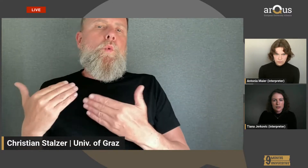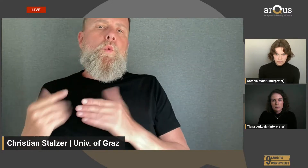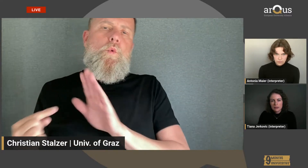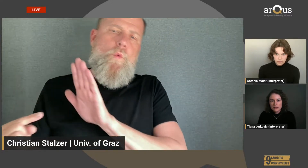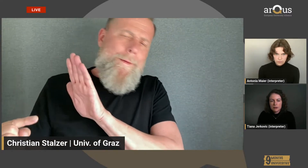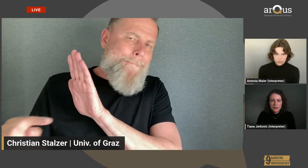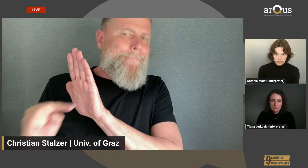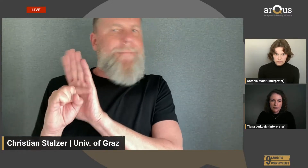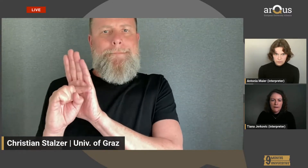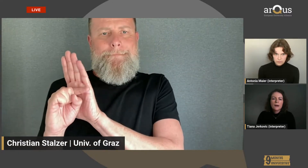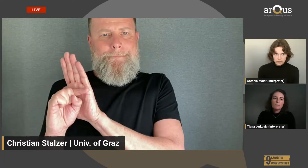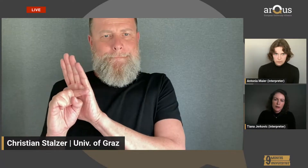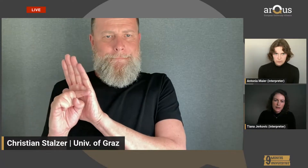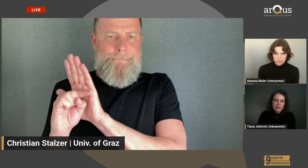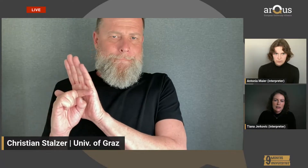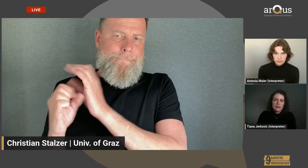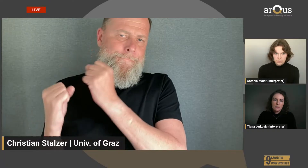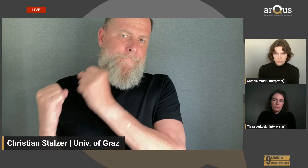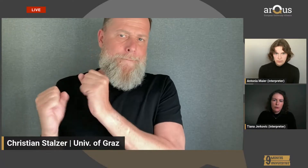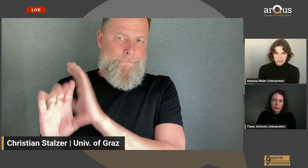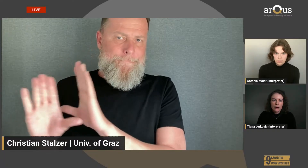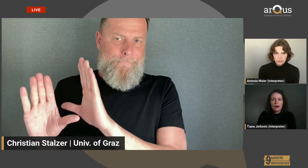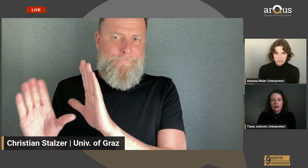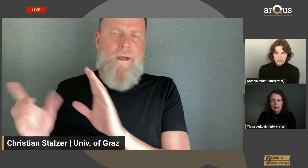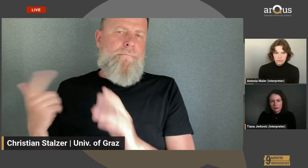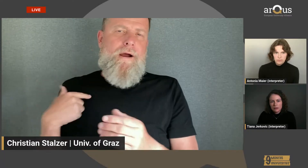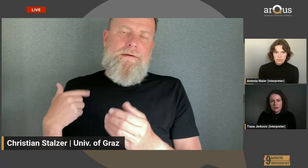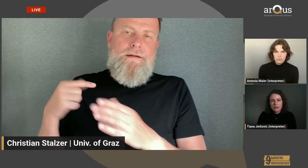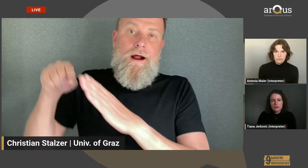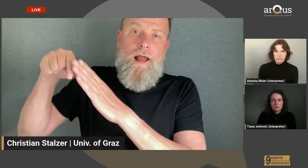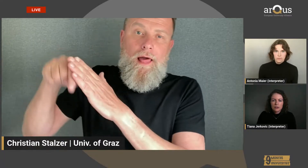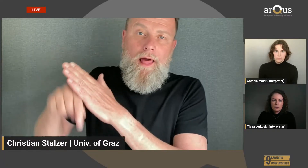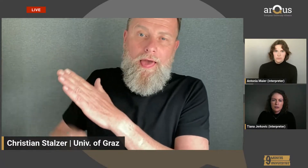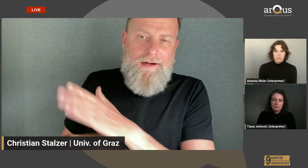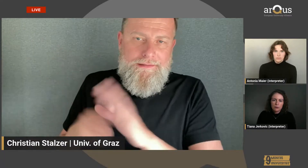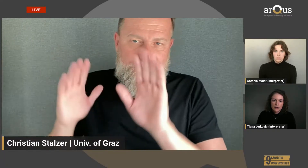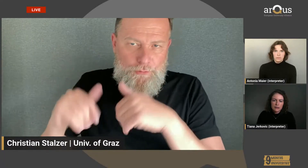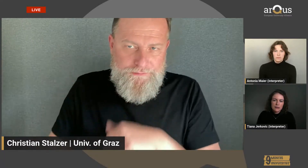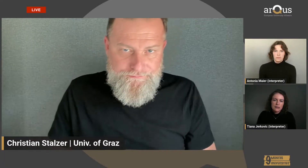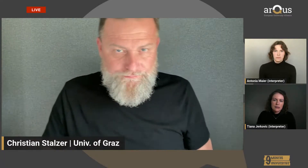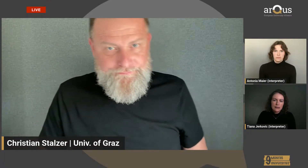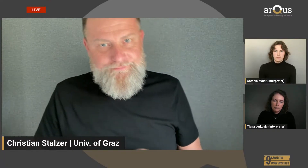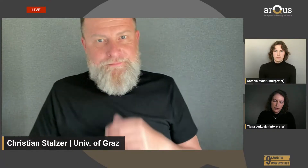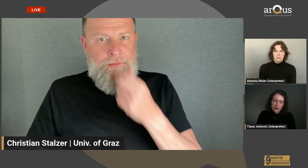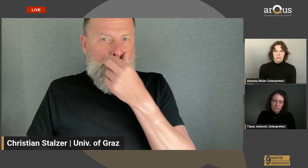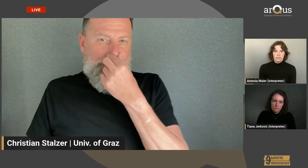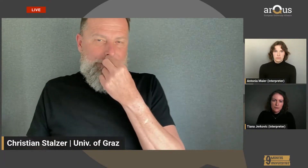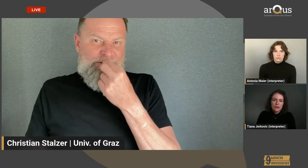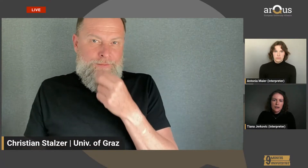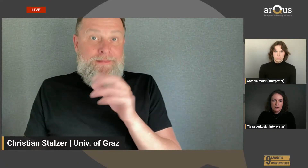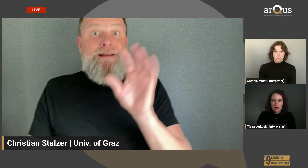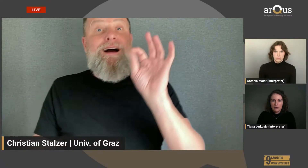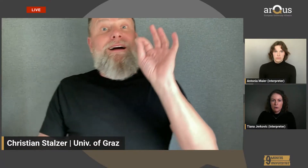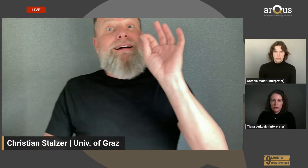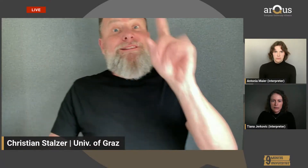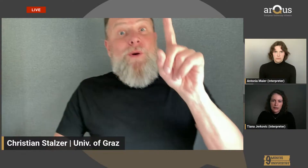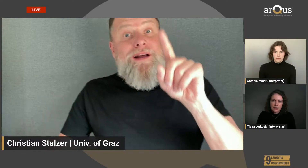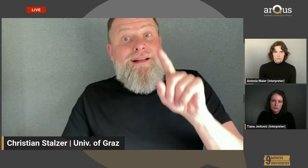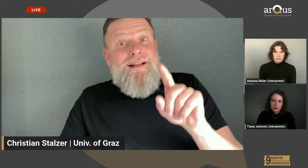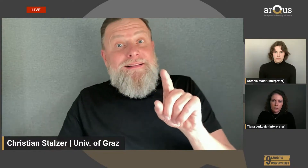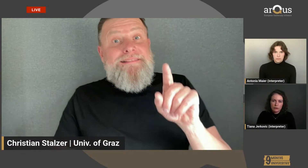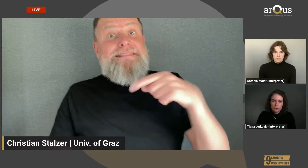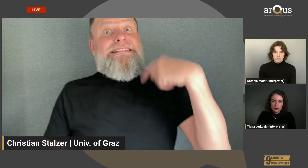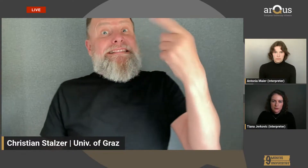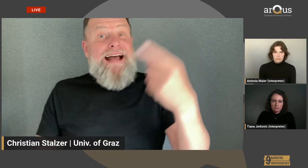with disability or something. But as I said before, the only thing that should really be avoided is deaf and dumb, as a very old and